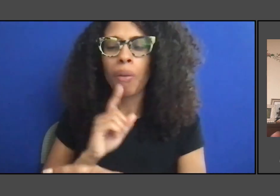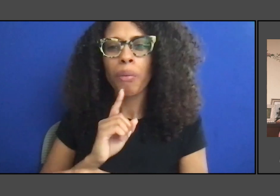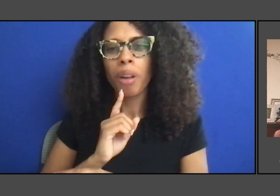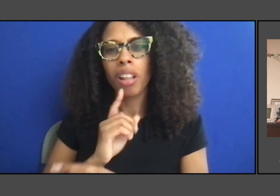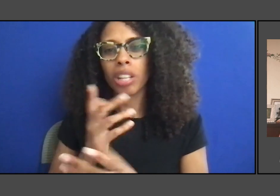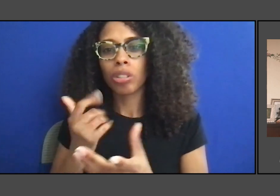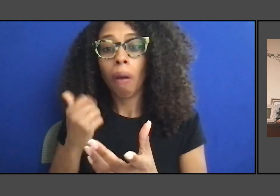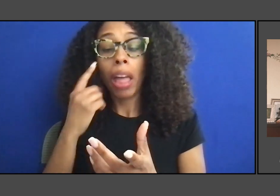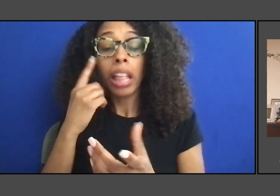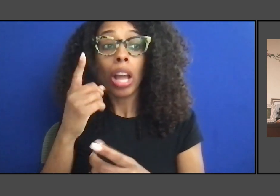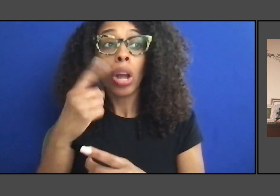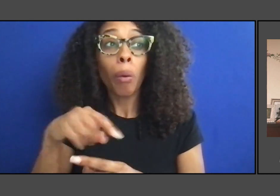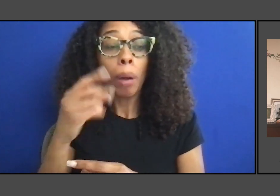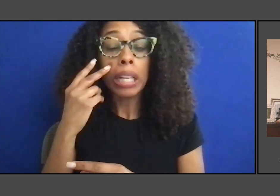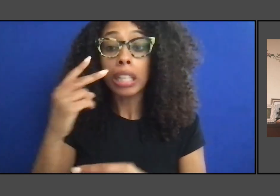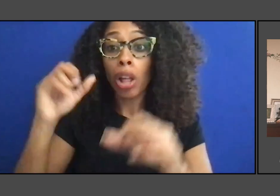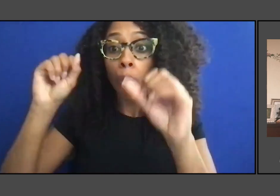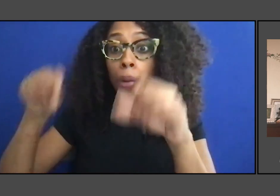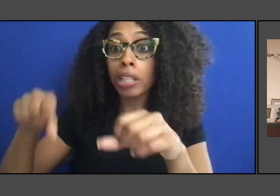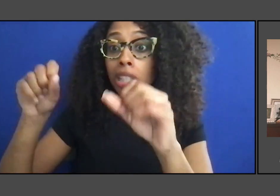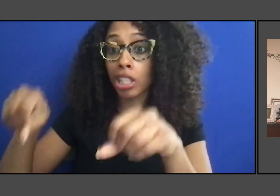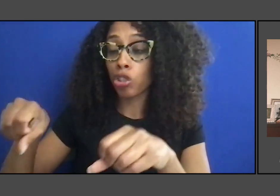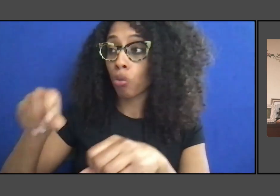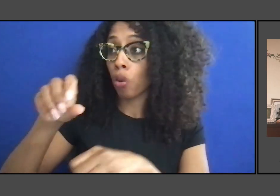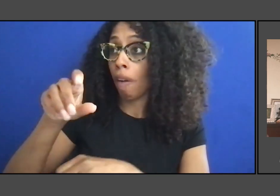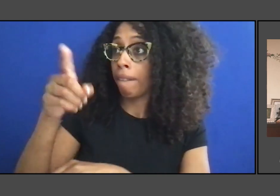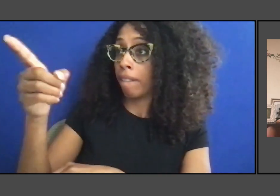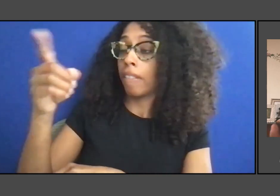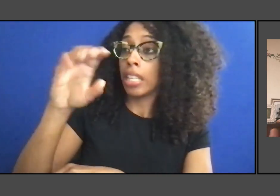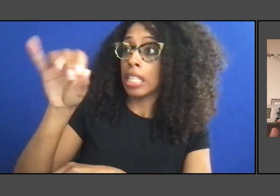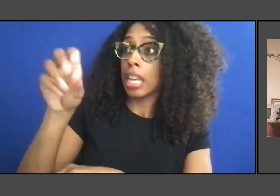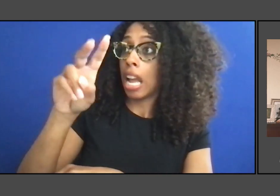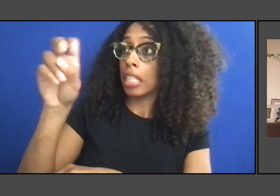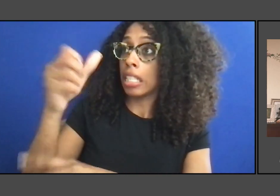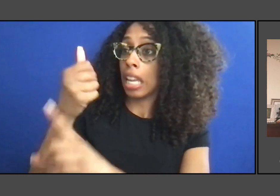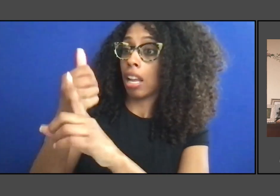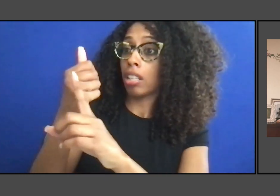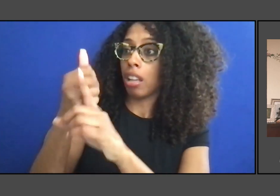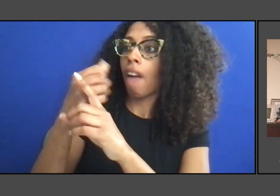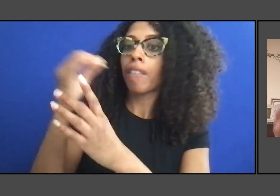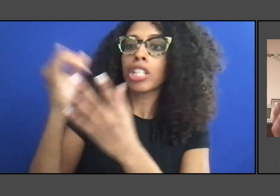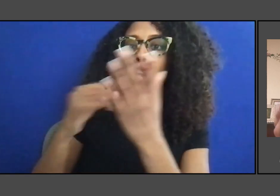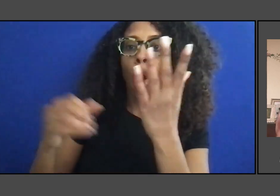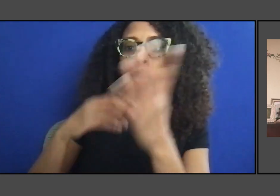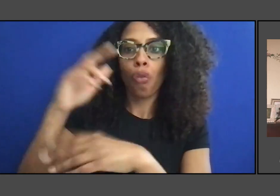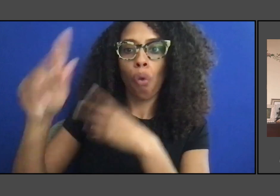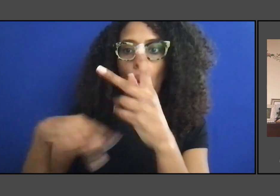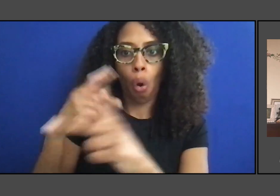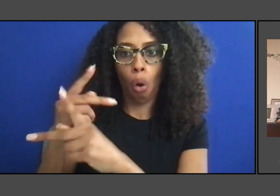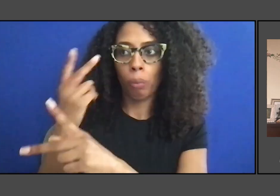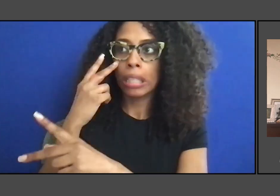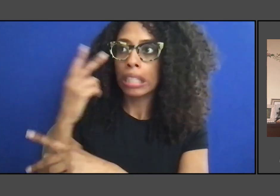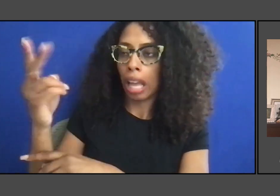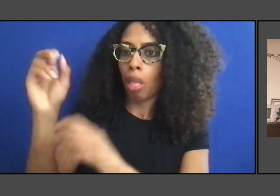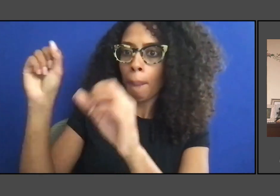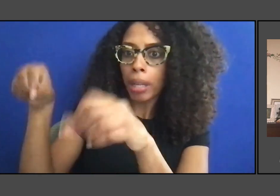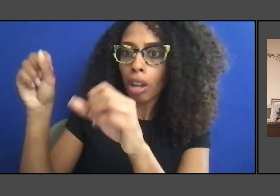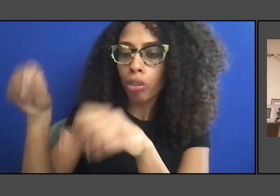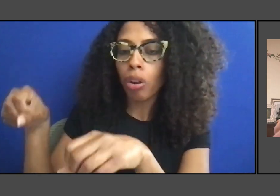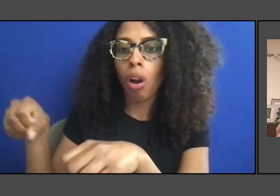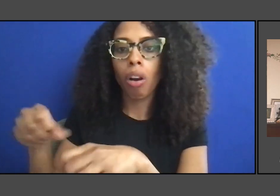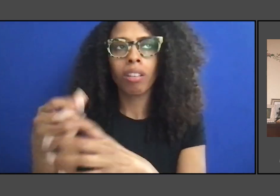potential of the art form. It's like Mhm. people seeing the potential